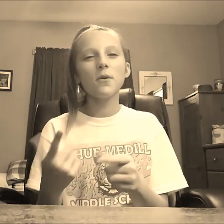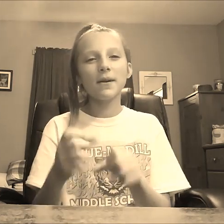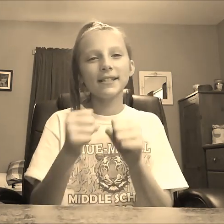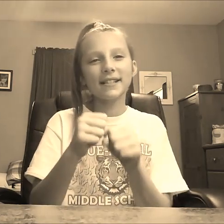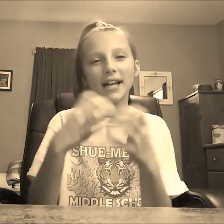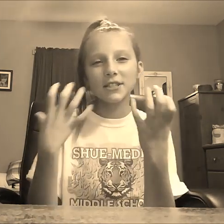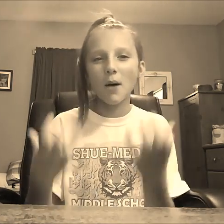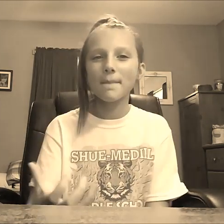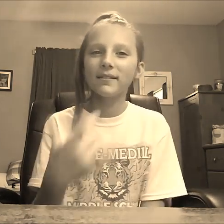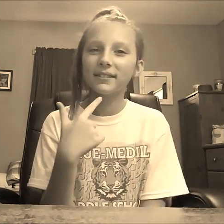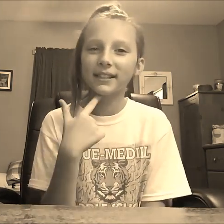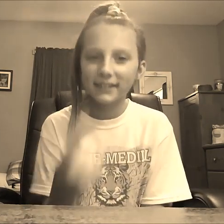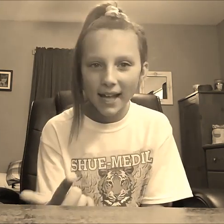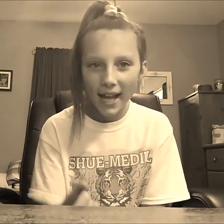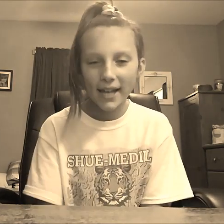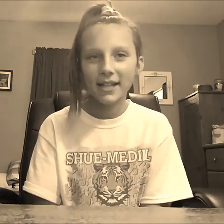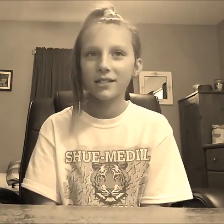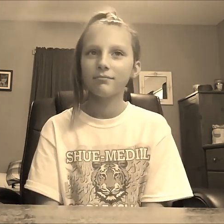Everyone's got so much to say